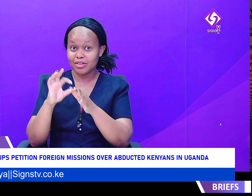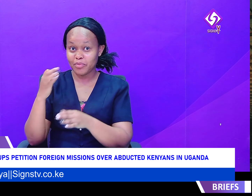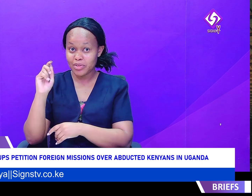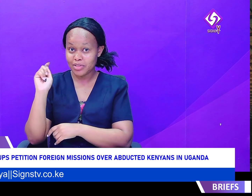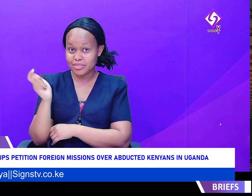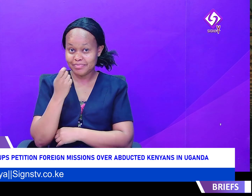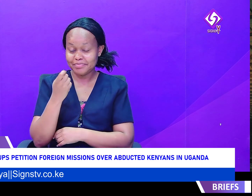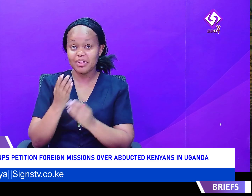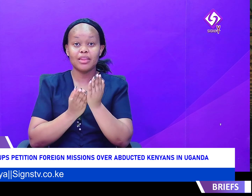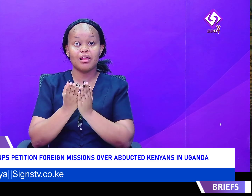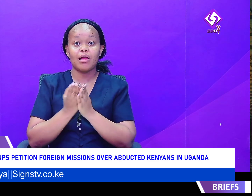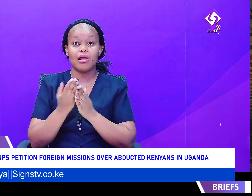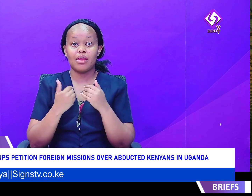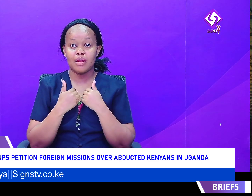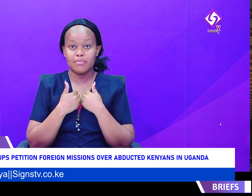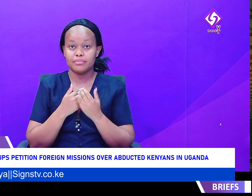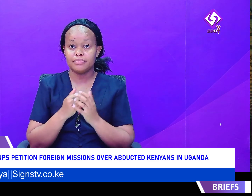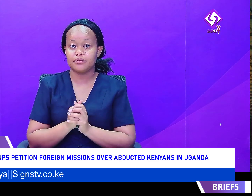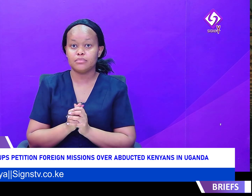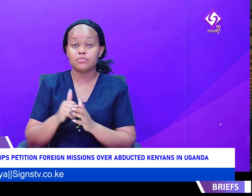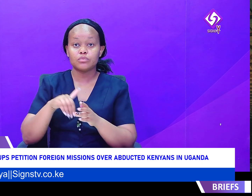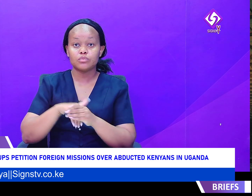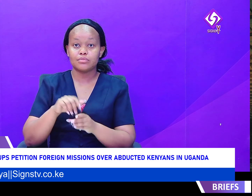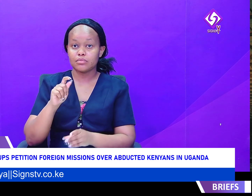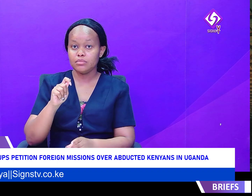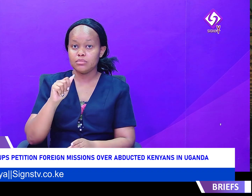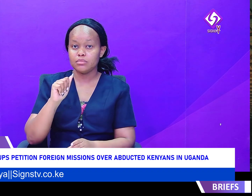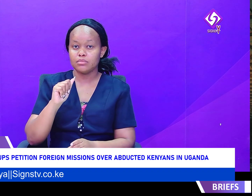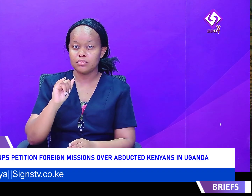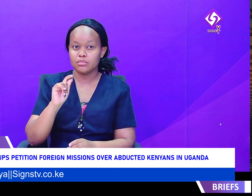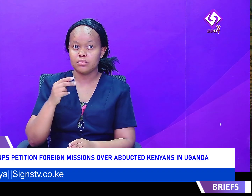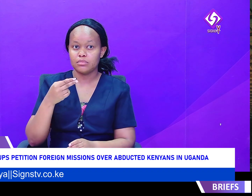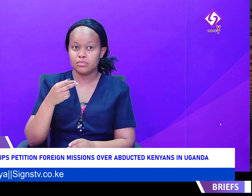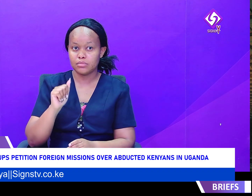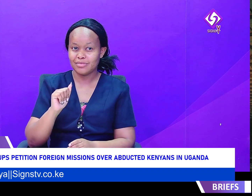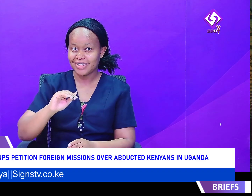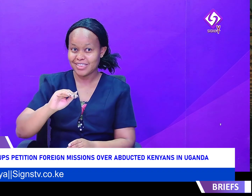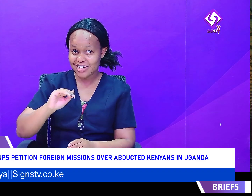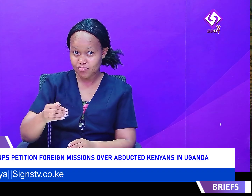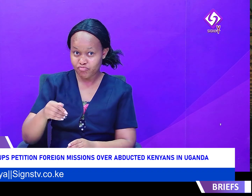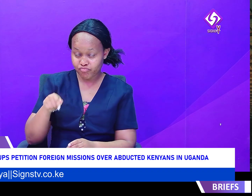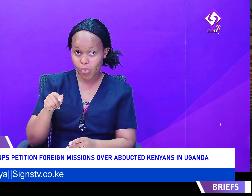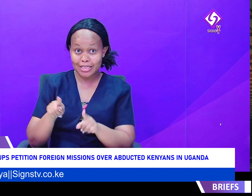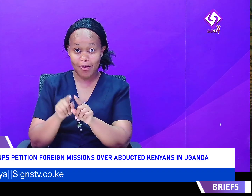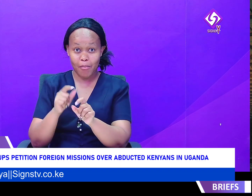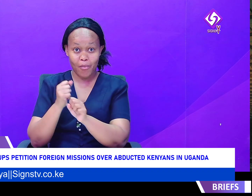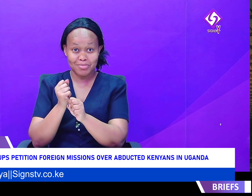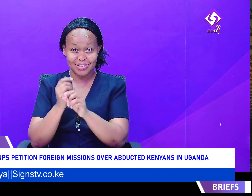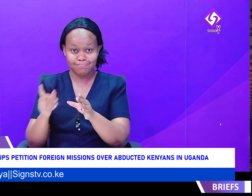And on to our next news item. Postal Corporation of Kenya, PCK services have been paralyzed in